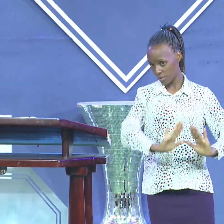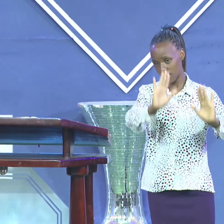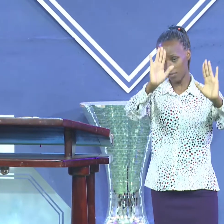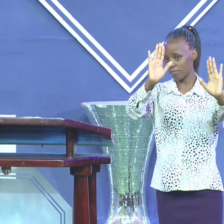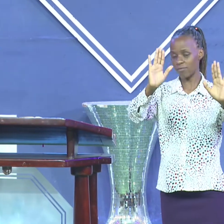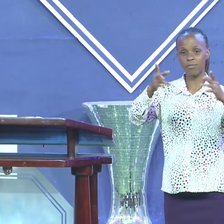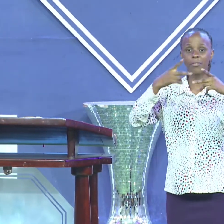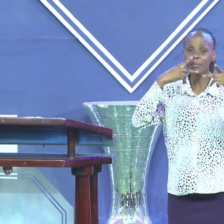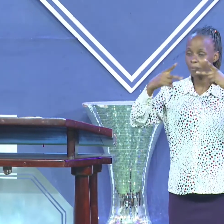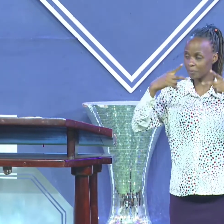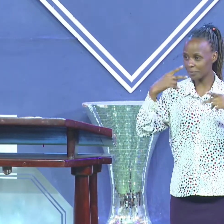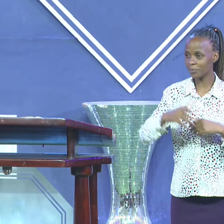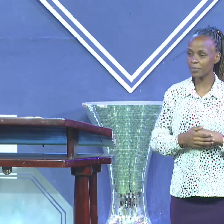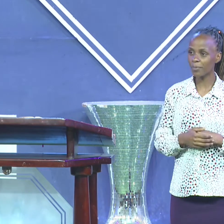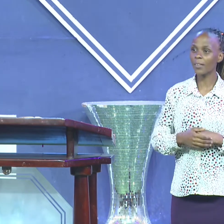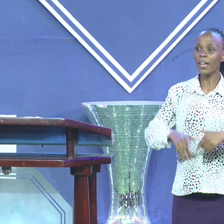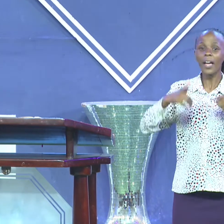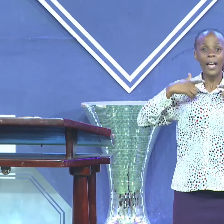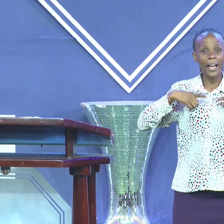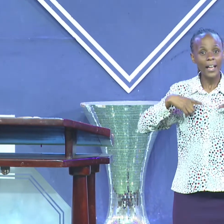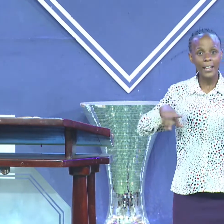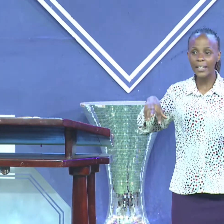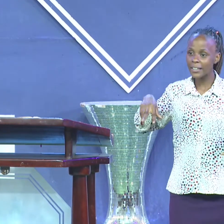us give up on the function. Let